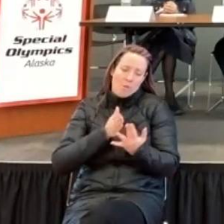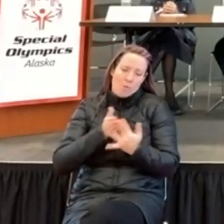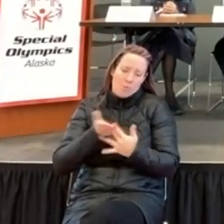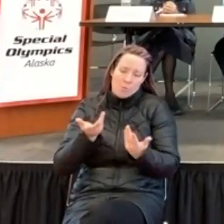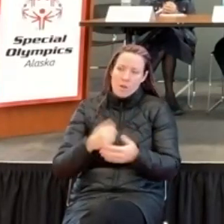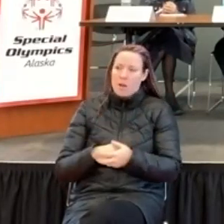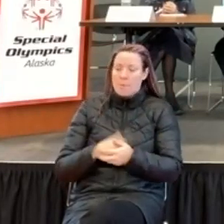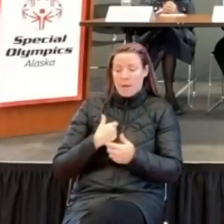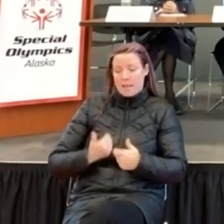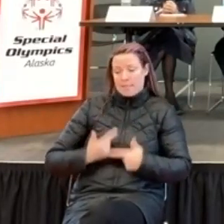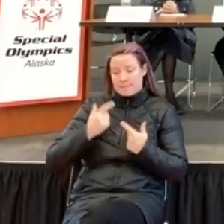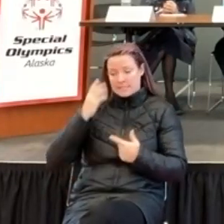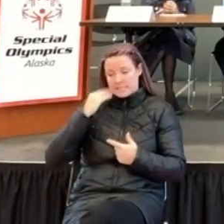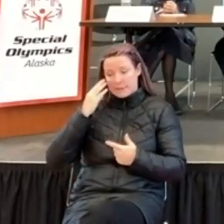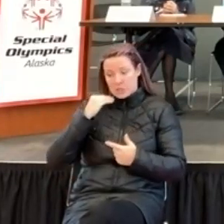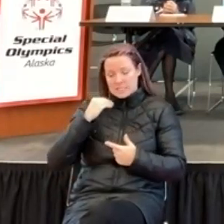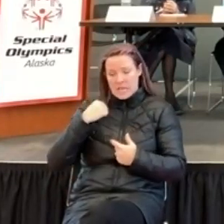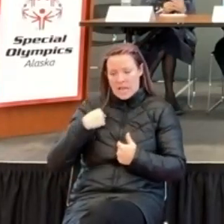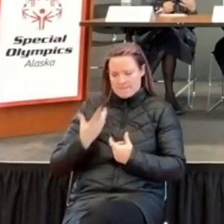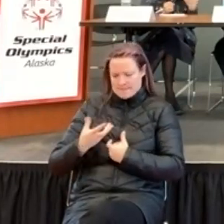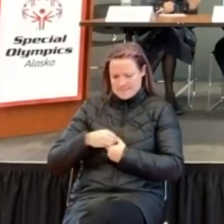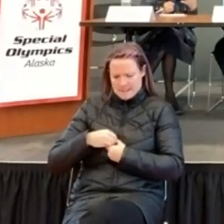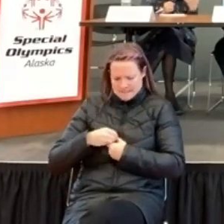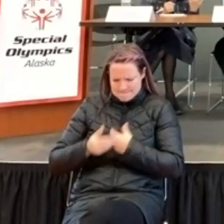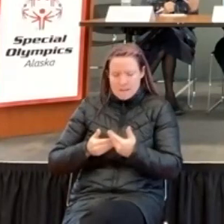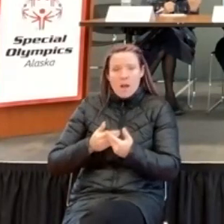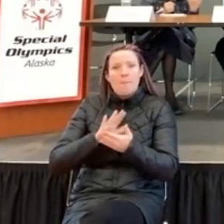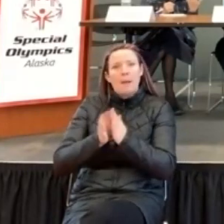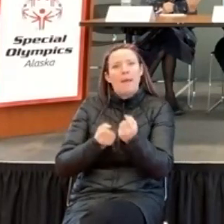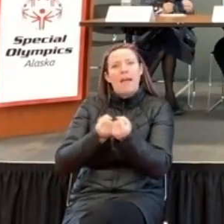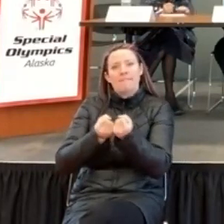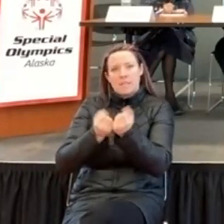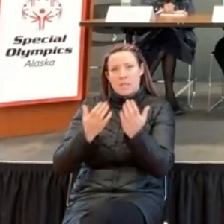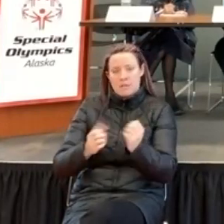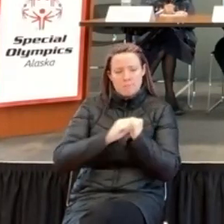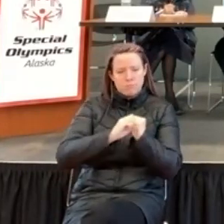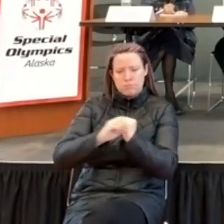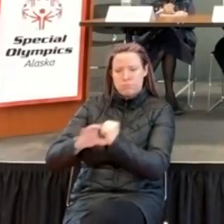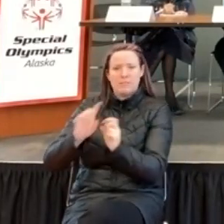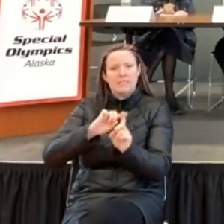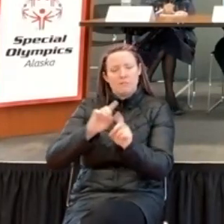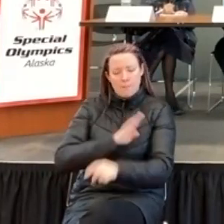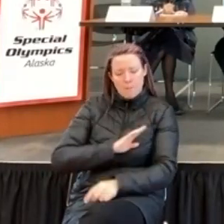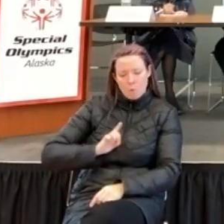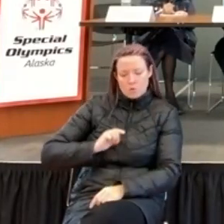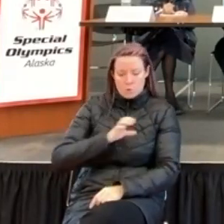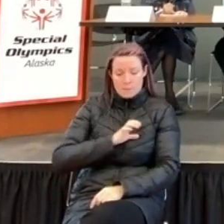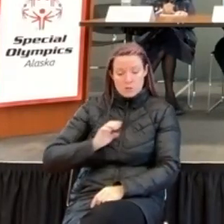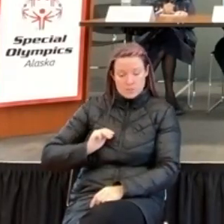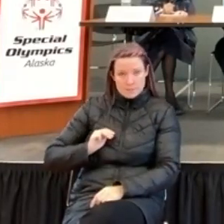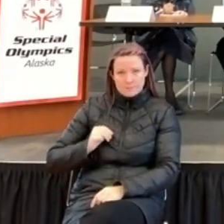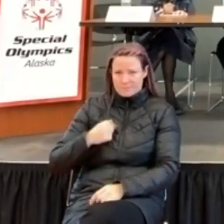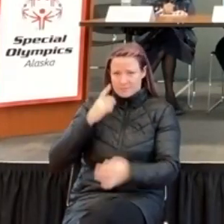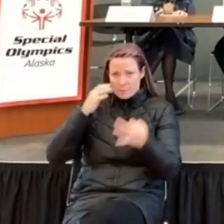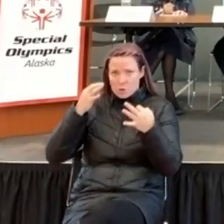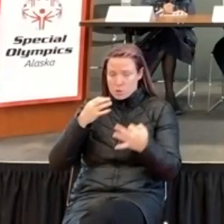lived experiences to do advocacy. And that's why I sit on different boards and commissions, because I'm